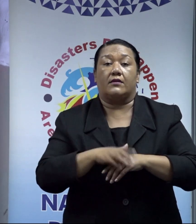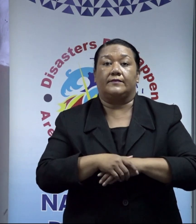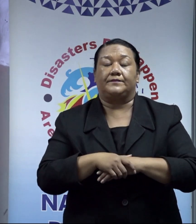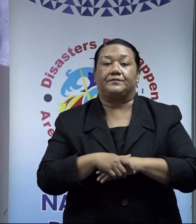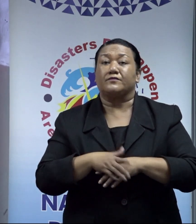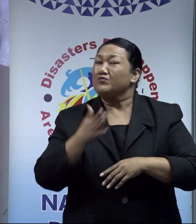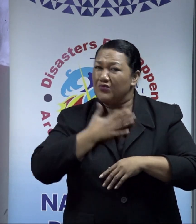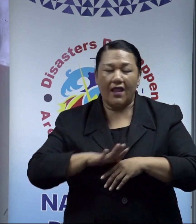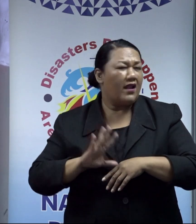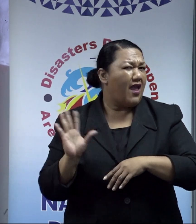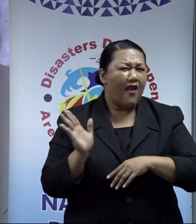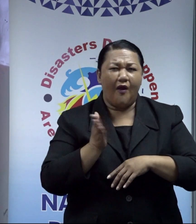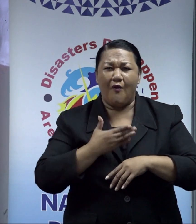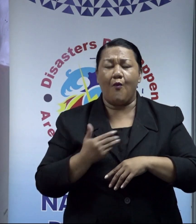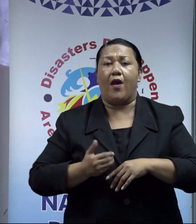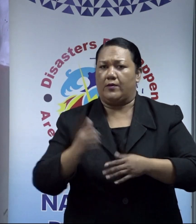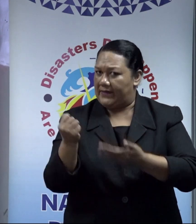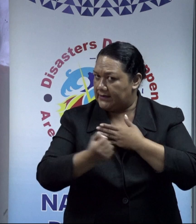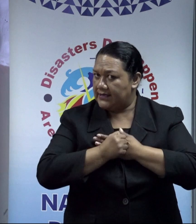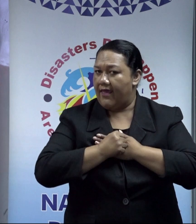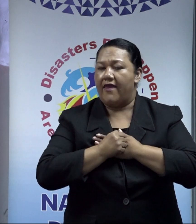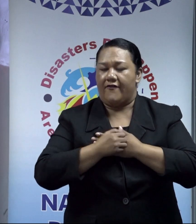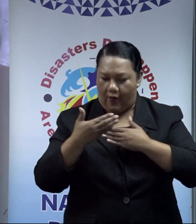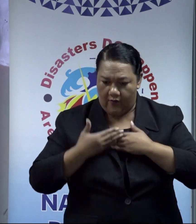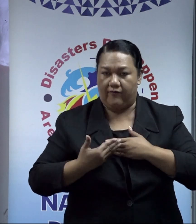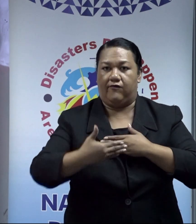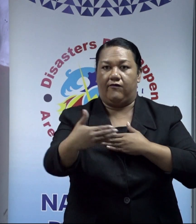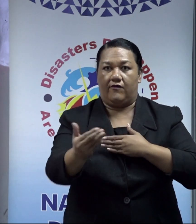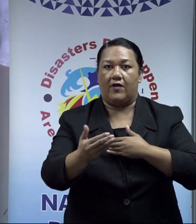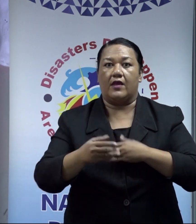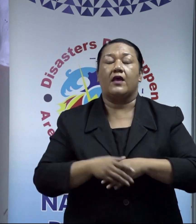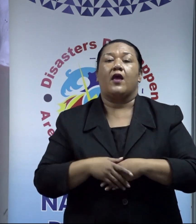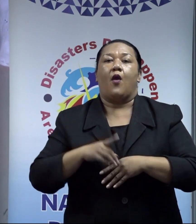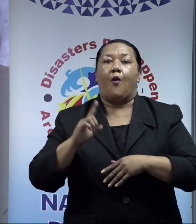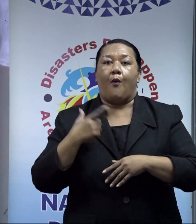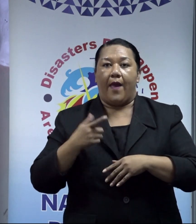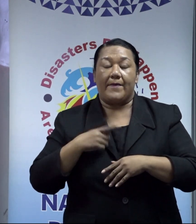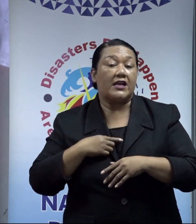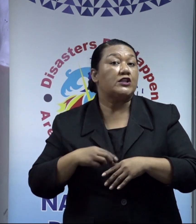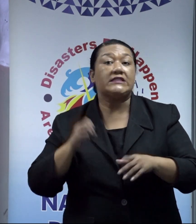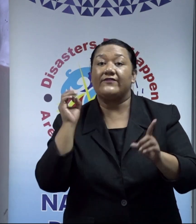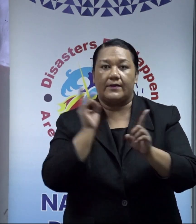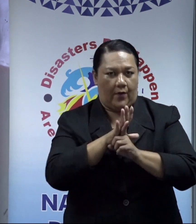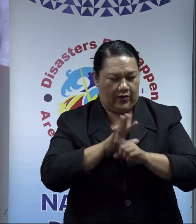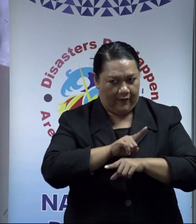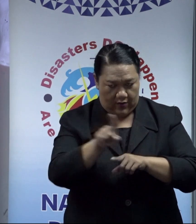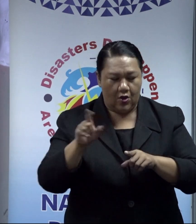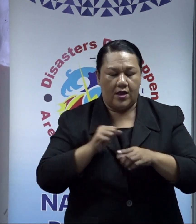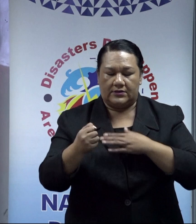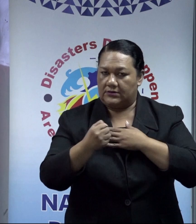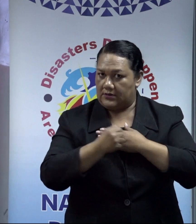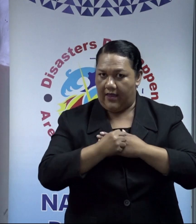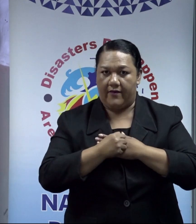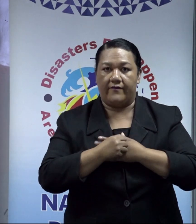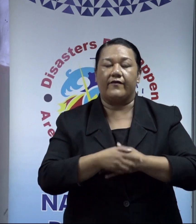want everyone to be safe during such times, the safety of first responders is also paramount and important to us. In